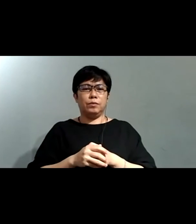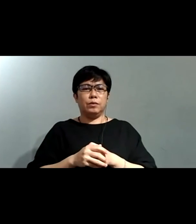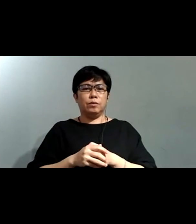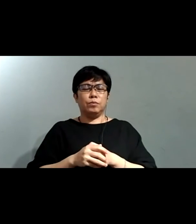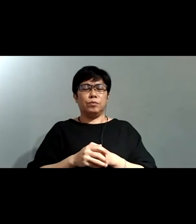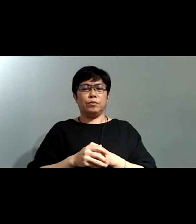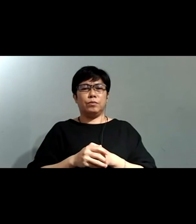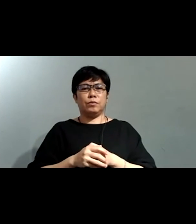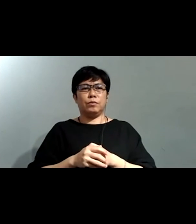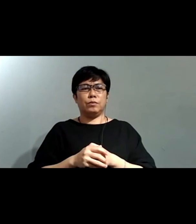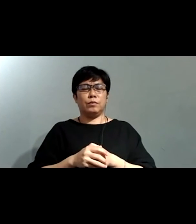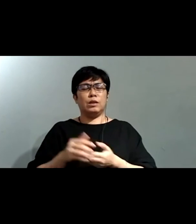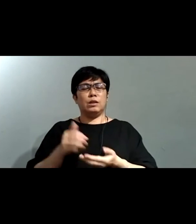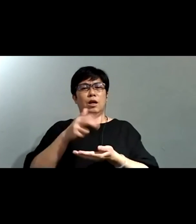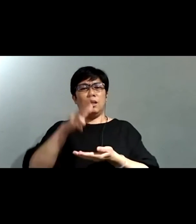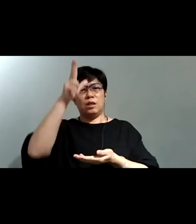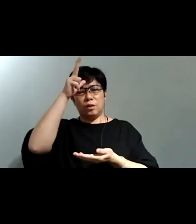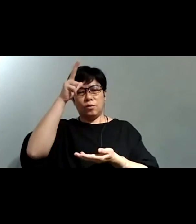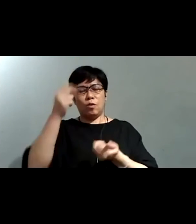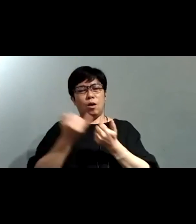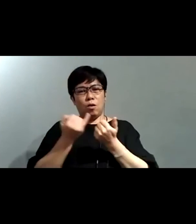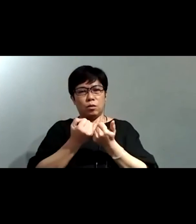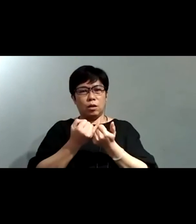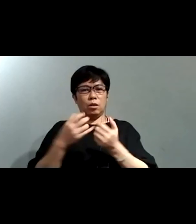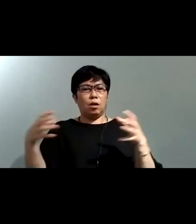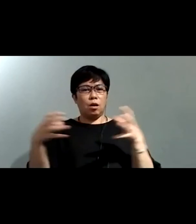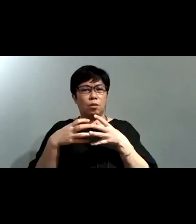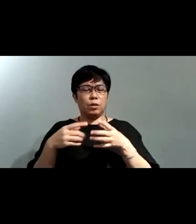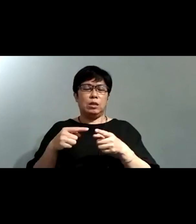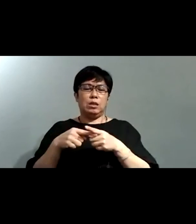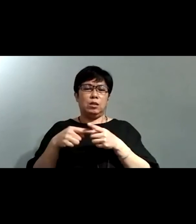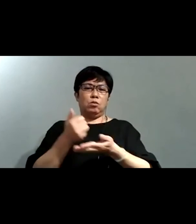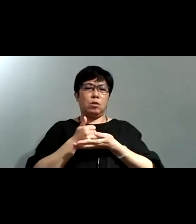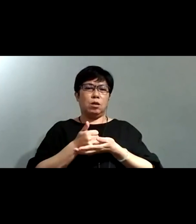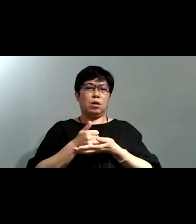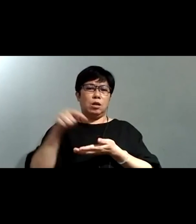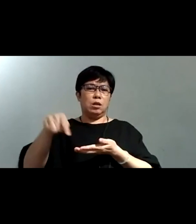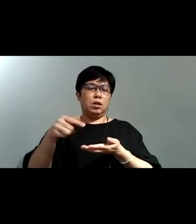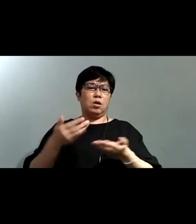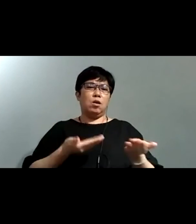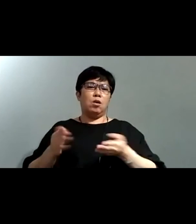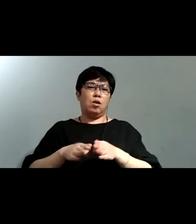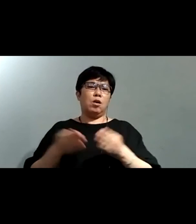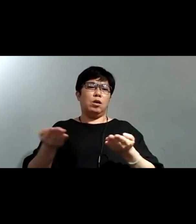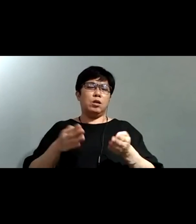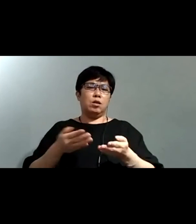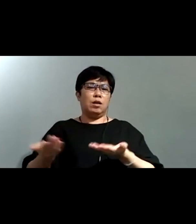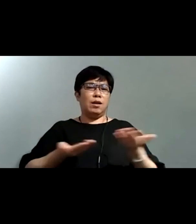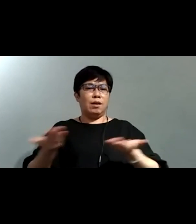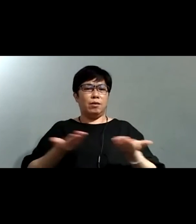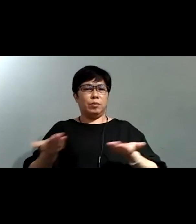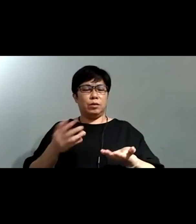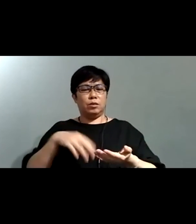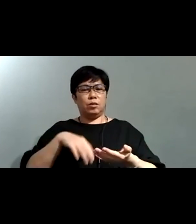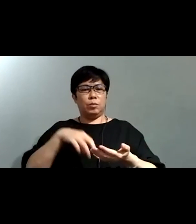and the student all together in the ceremony. We have to show kinds of understanding between